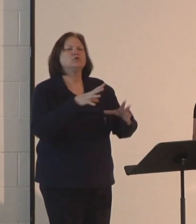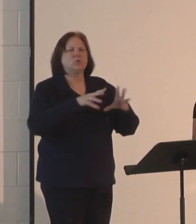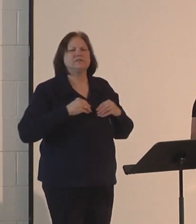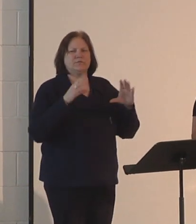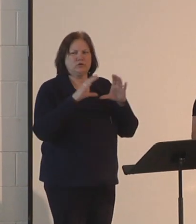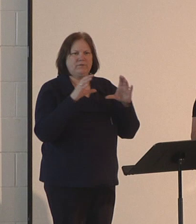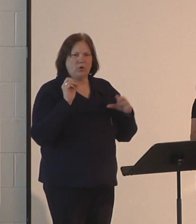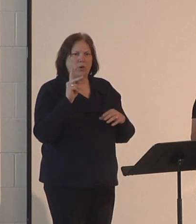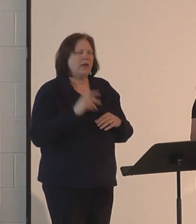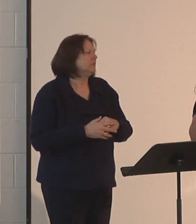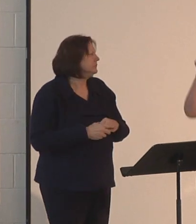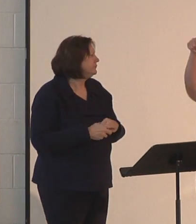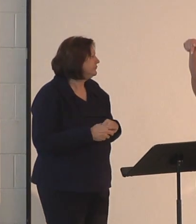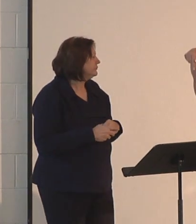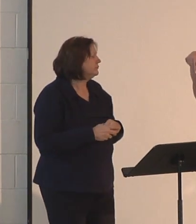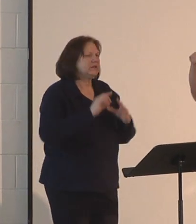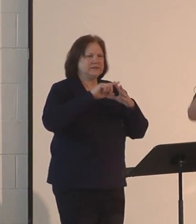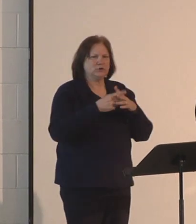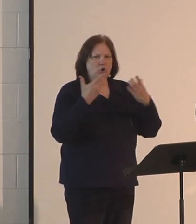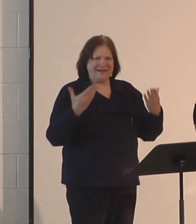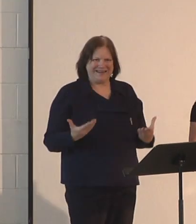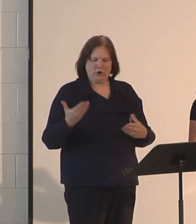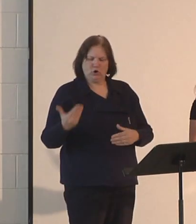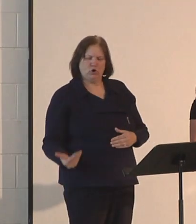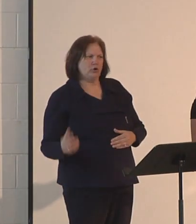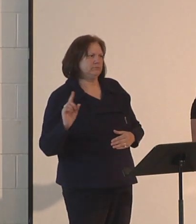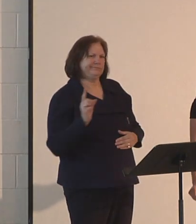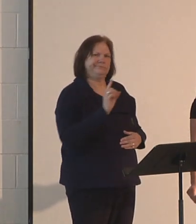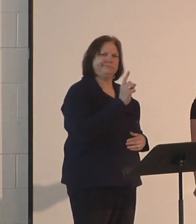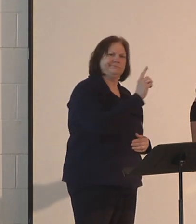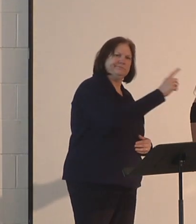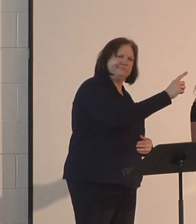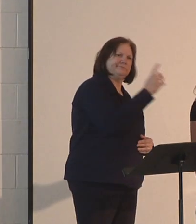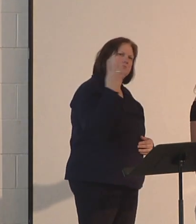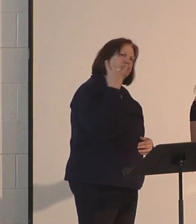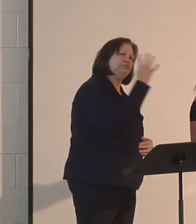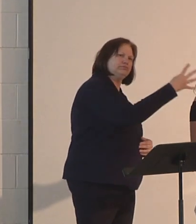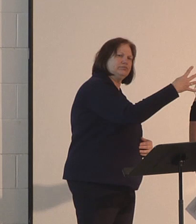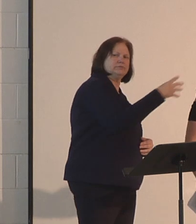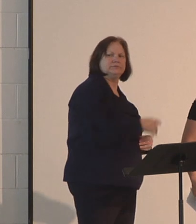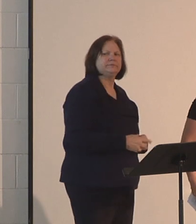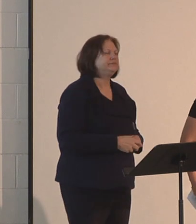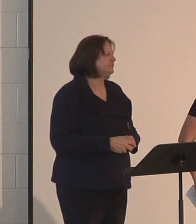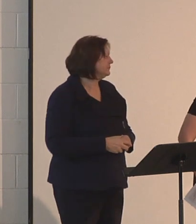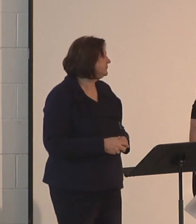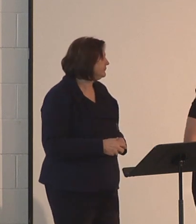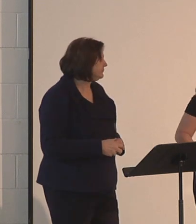okay? So we start here and we will end on the other end of the stage.